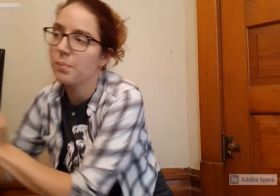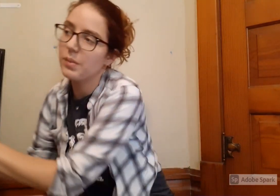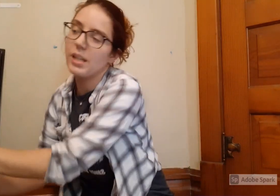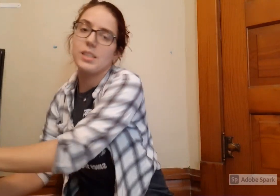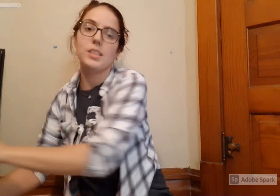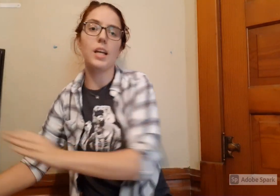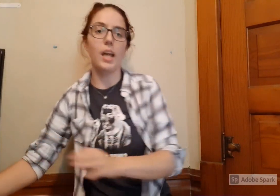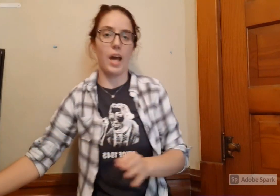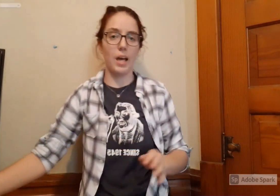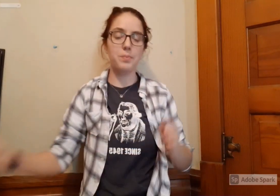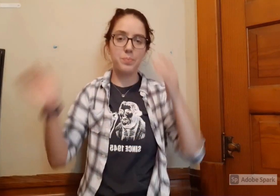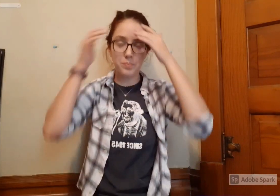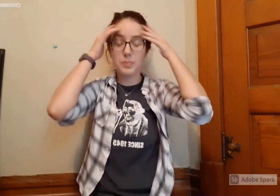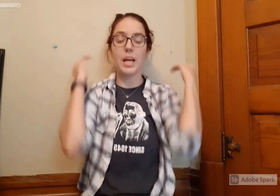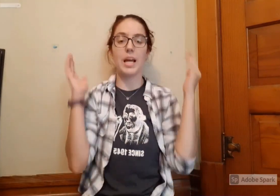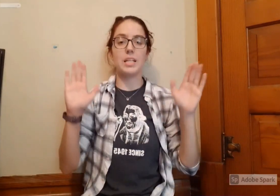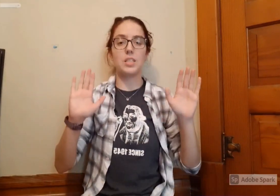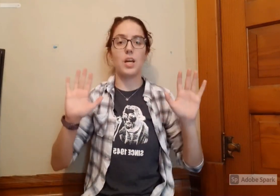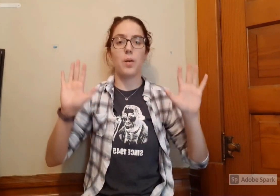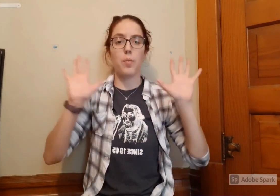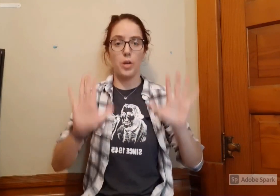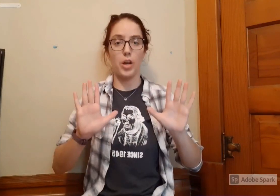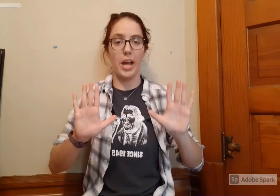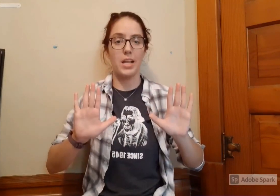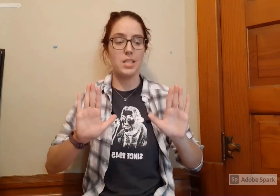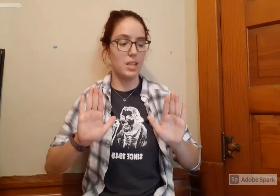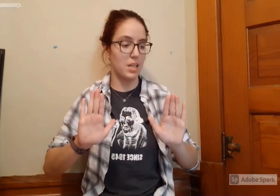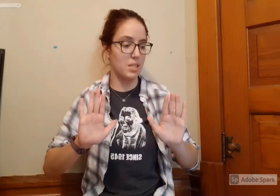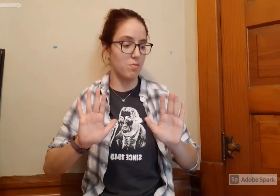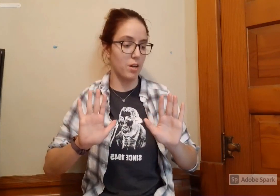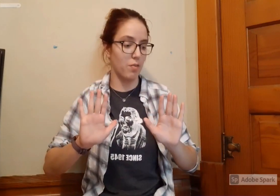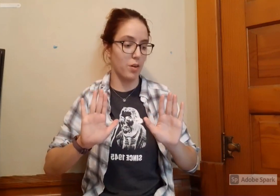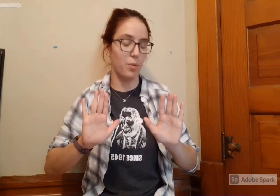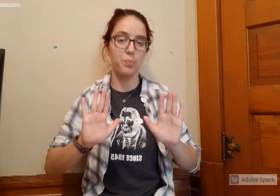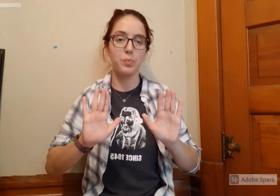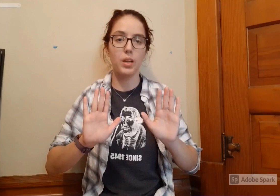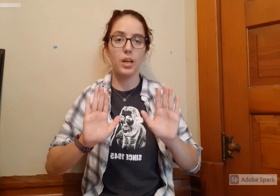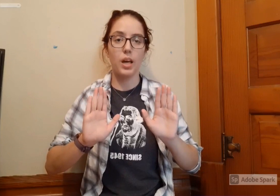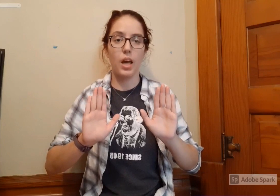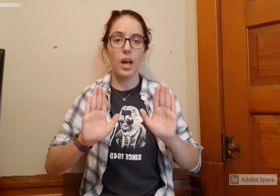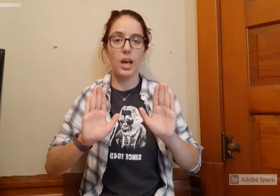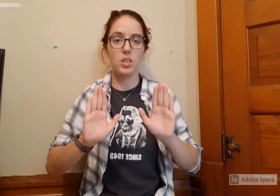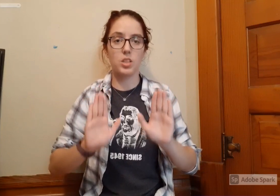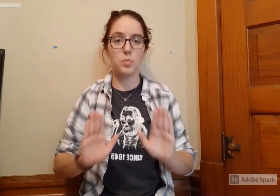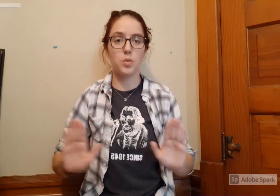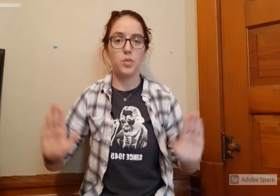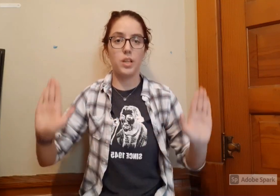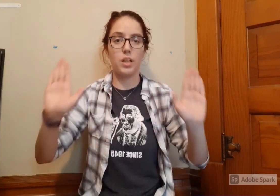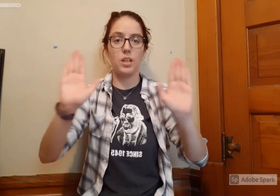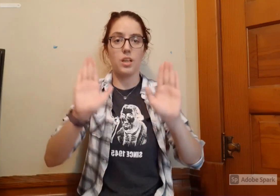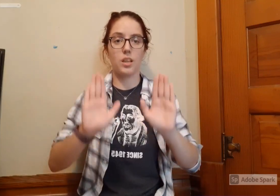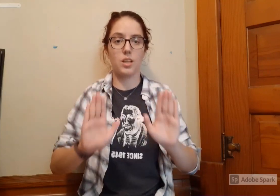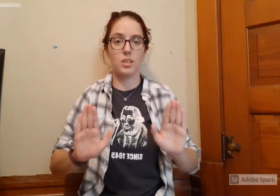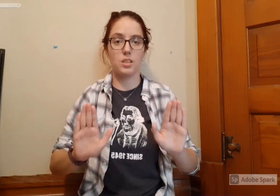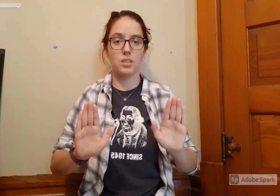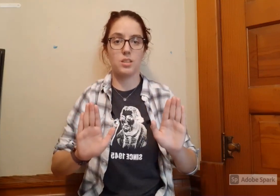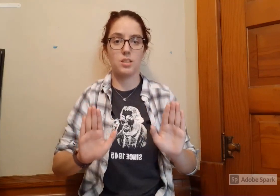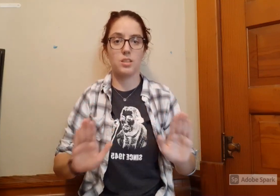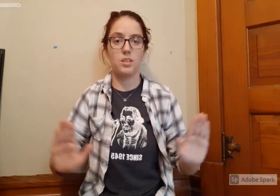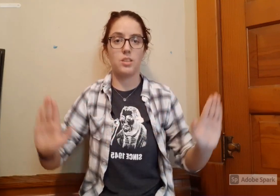And Sunday is putting your hands like this in front of you and just moving it like this. It's